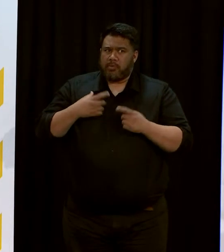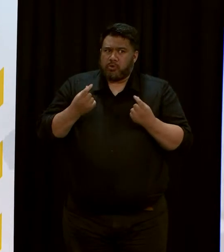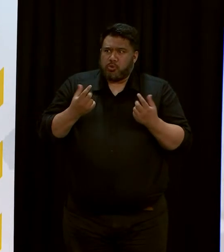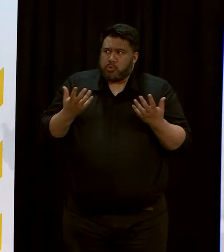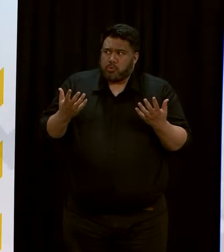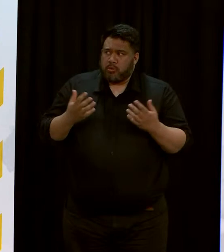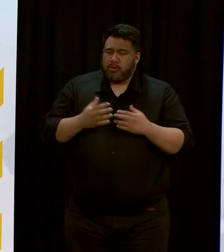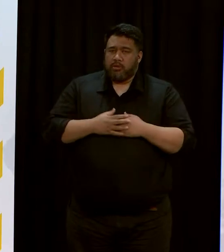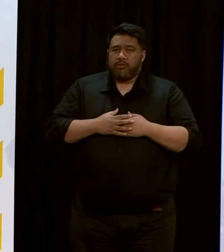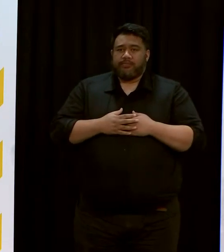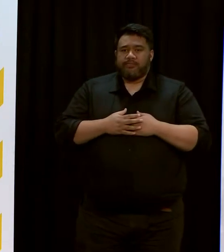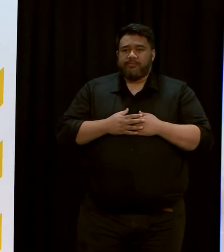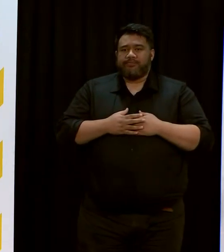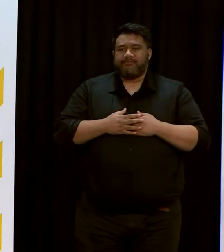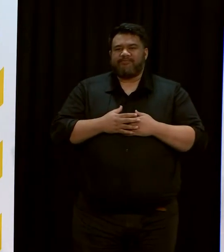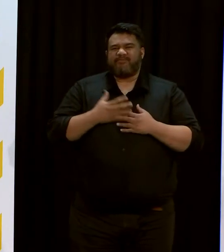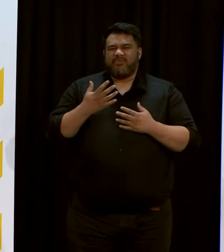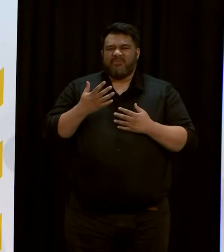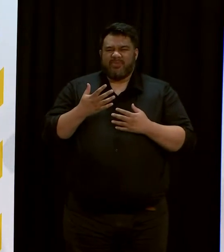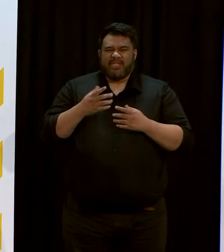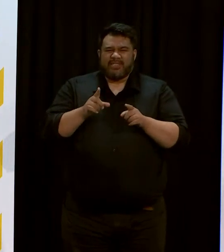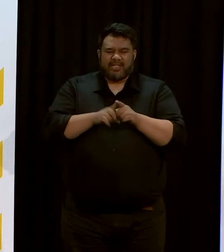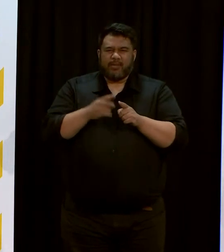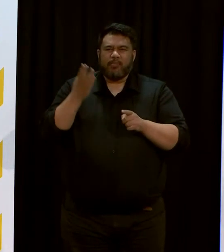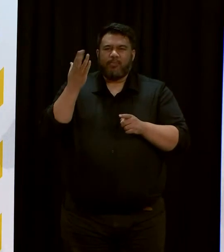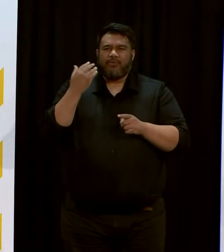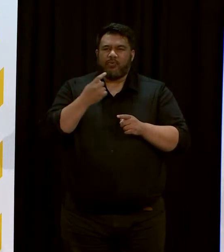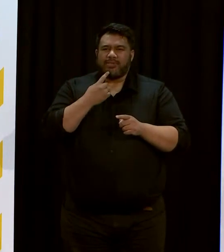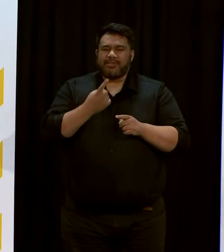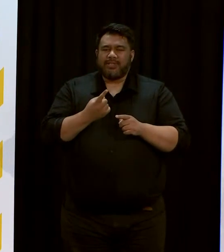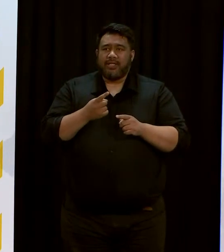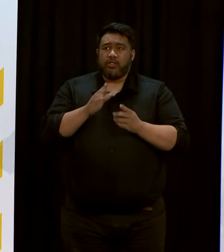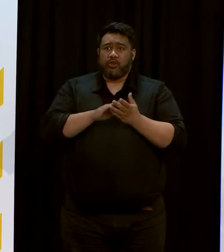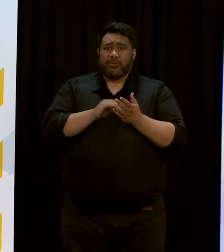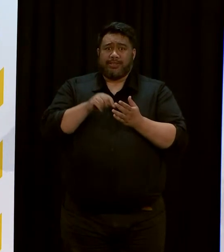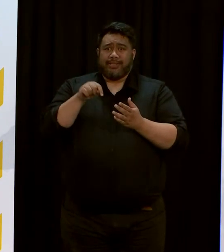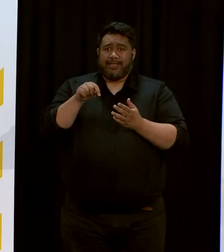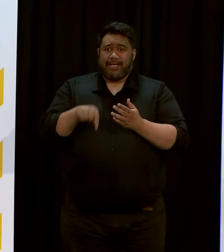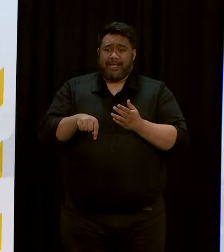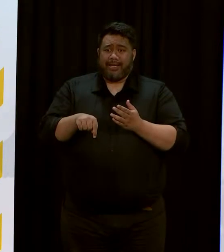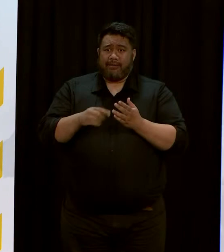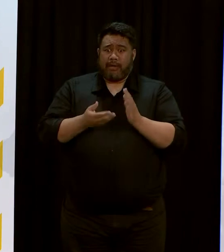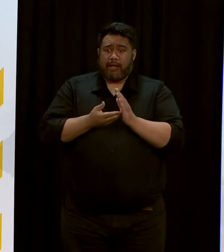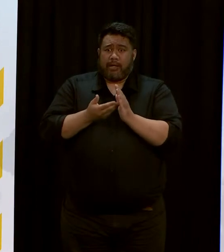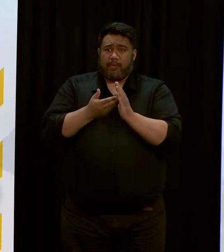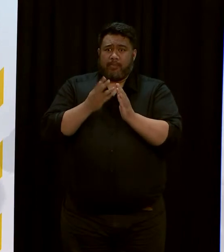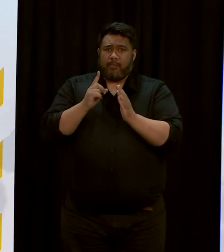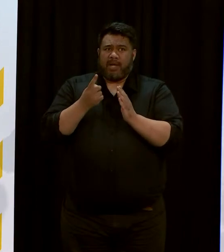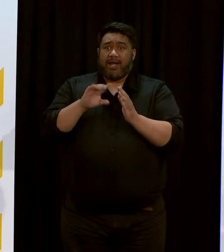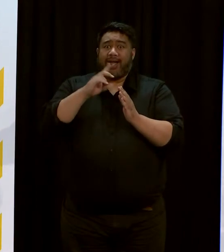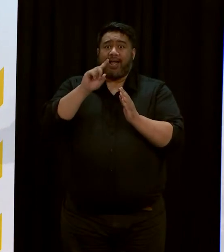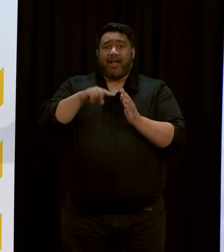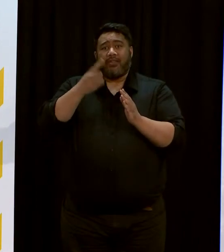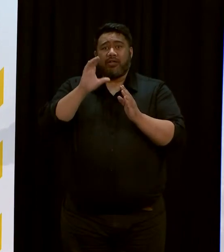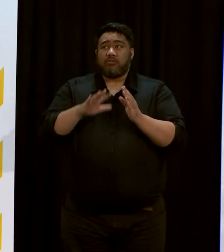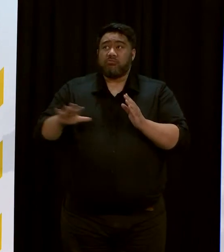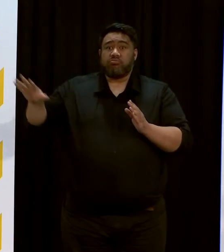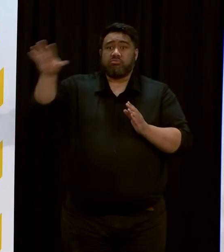Yeah, so look, I would, as I've already said, what we're seeing here in New Zealand, very similar to what other countries are experiencing. It is